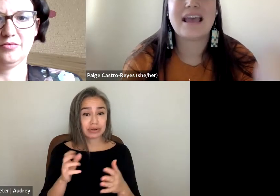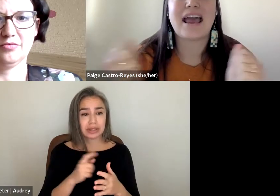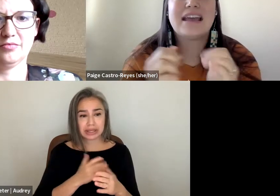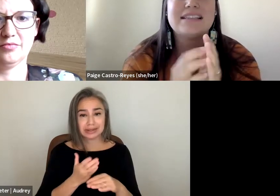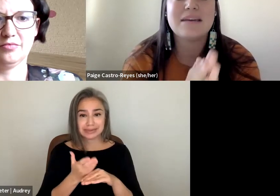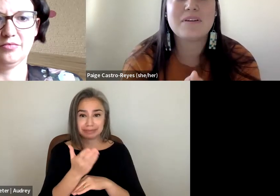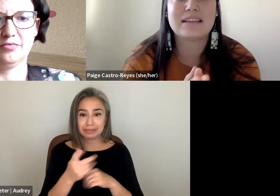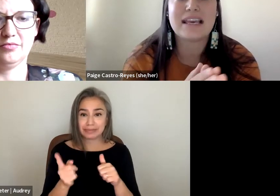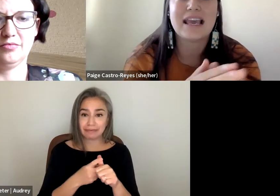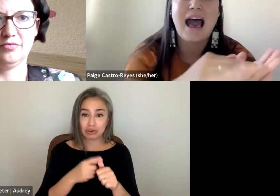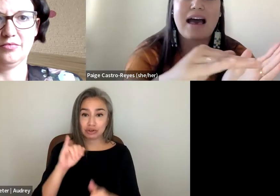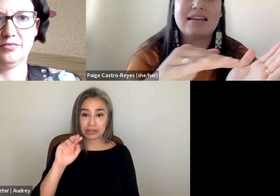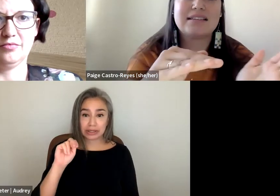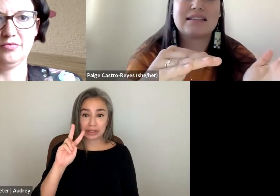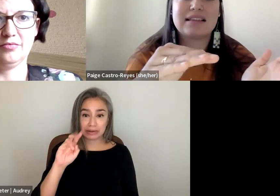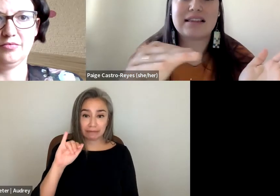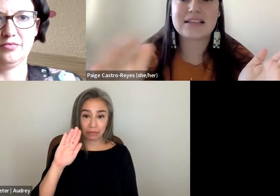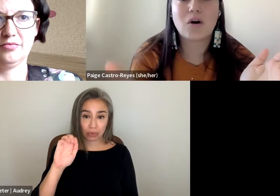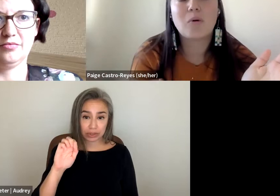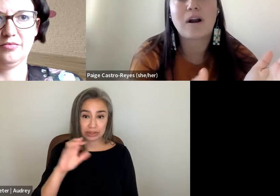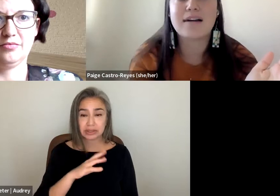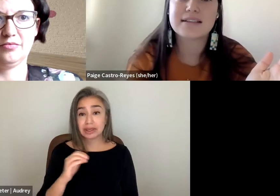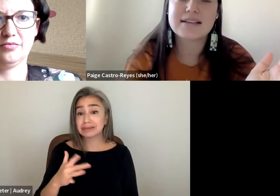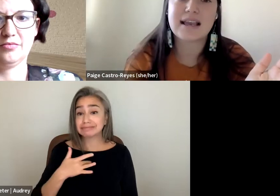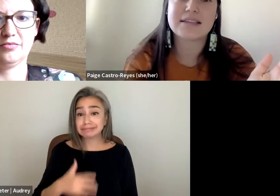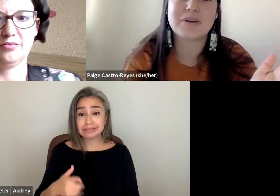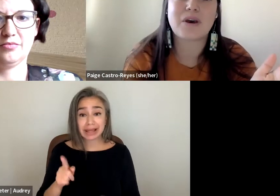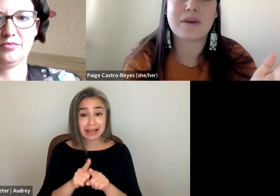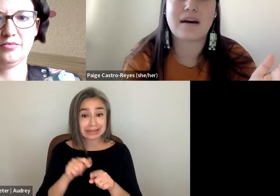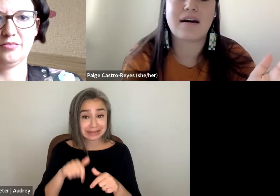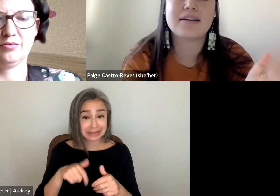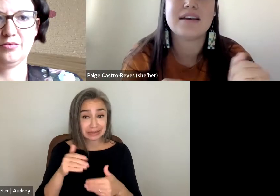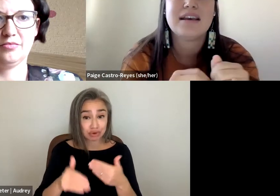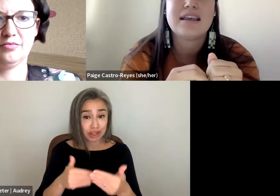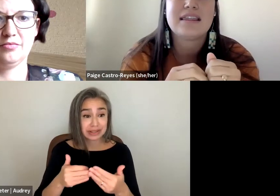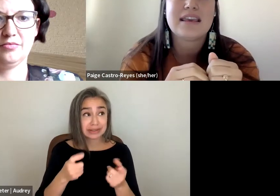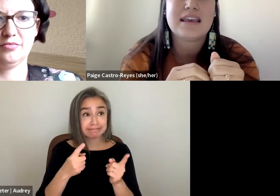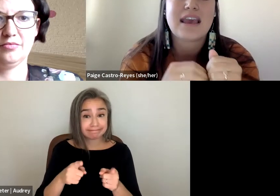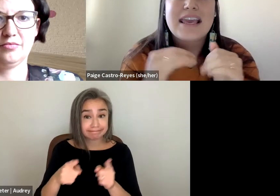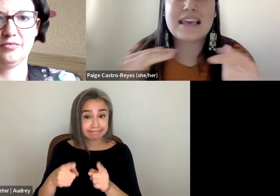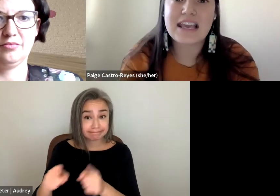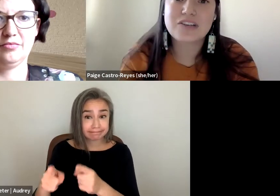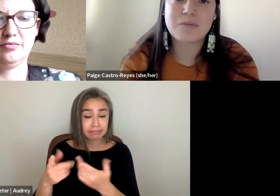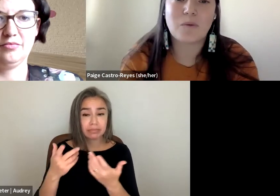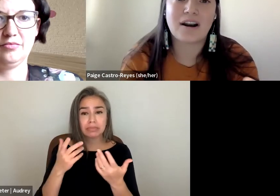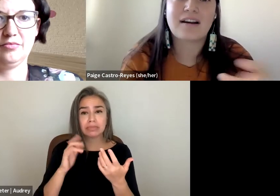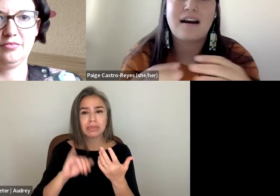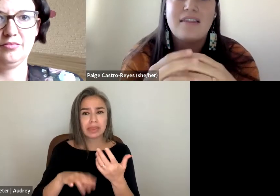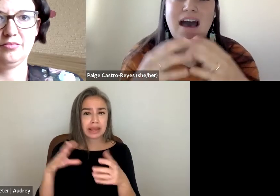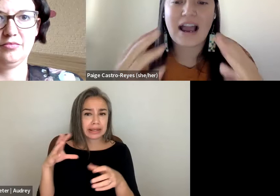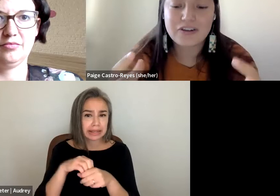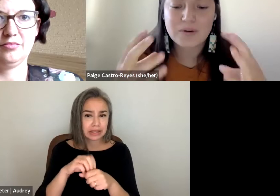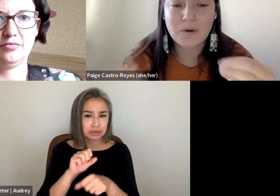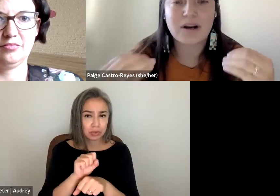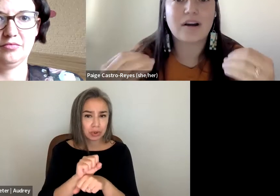invoice. And typically, as this whole process has been going on, the engagement work,